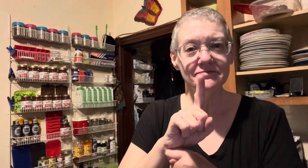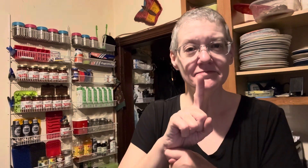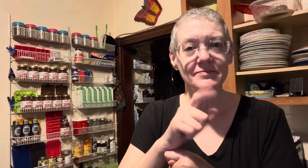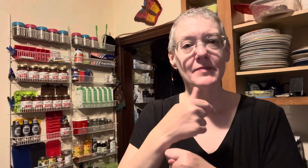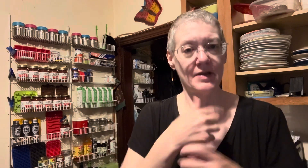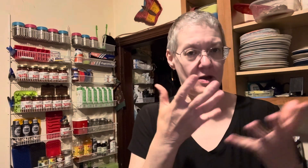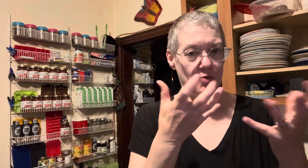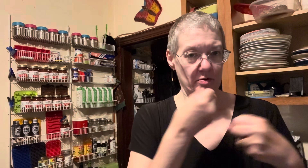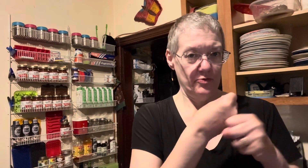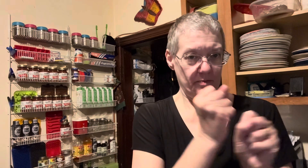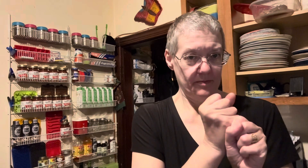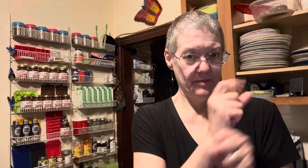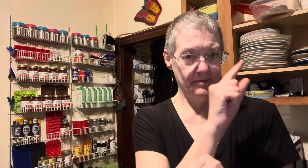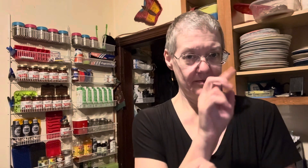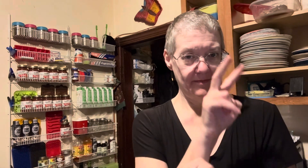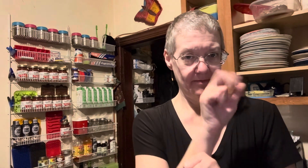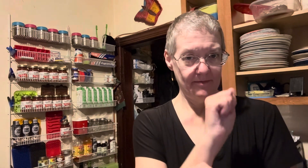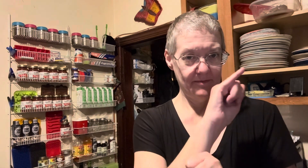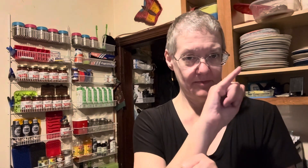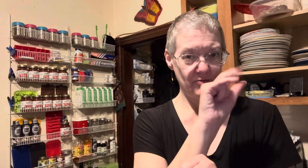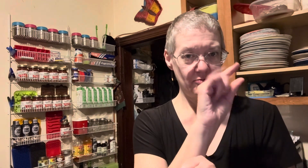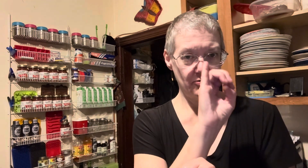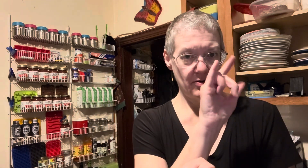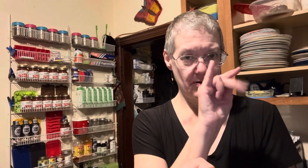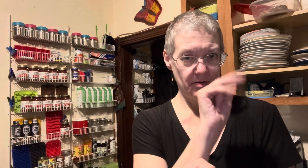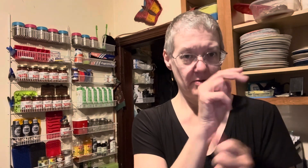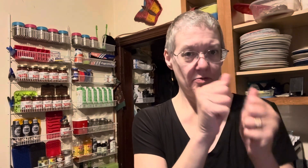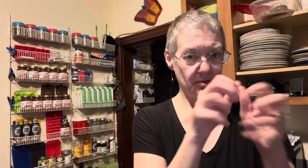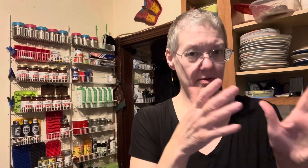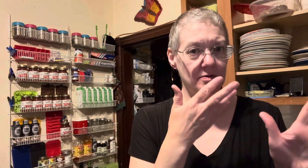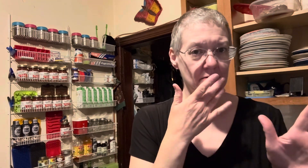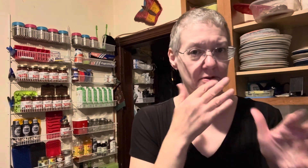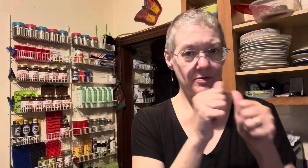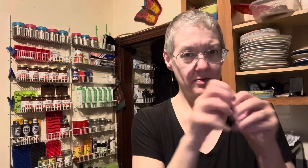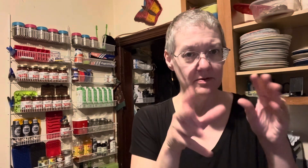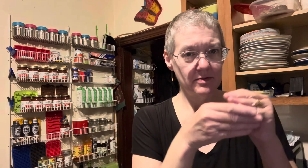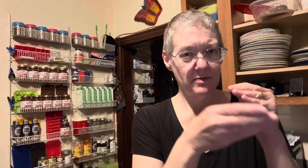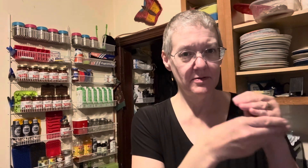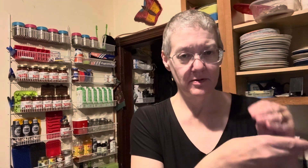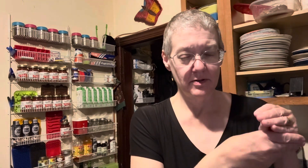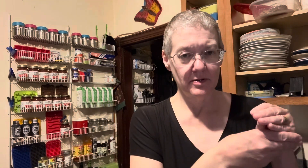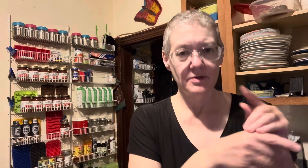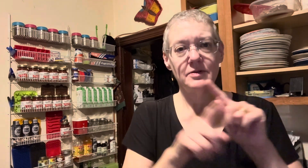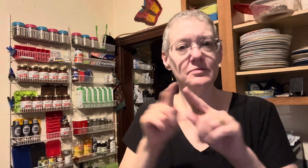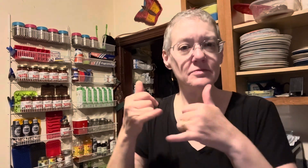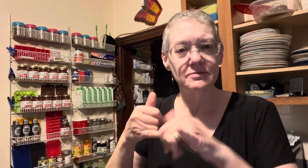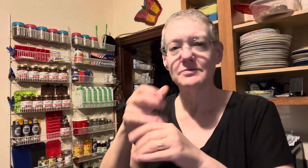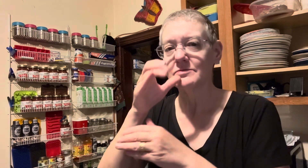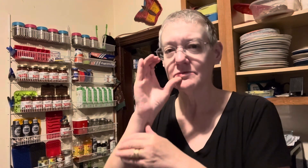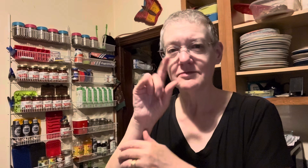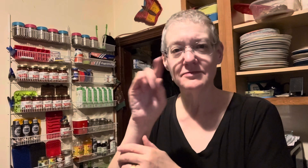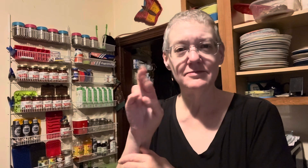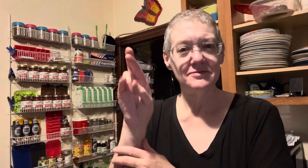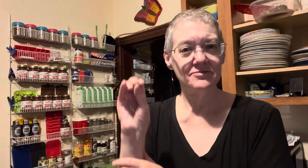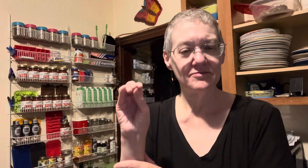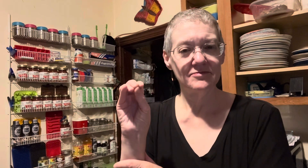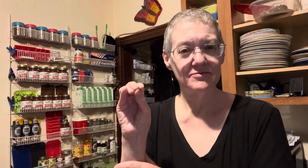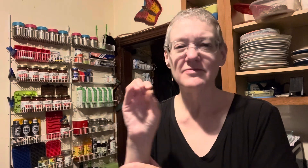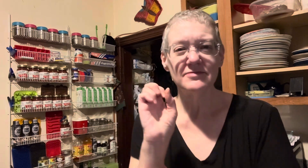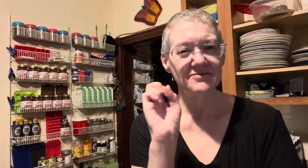point is, I still want to make the Zevia gelatin without colorings and chemicals, even though he